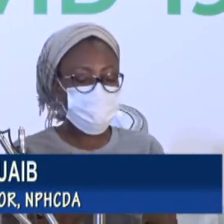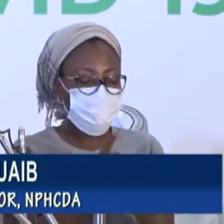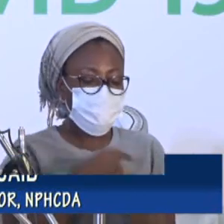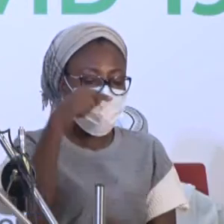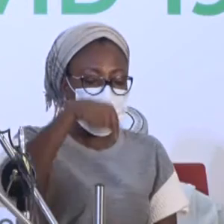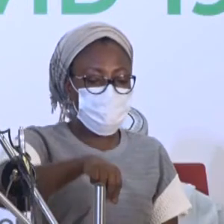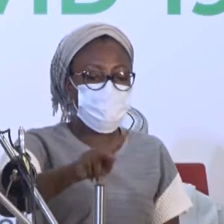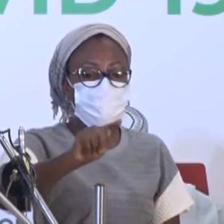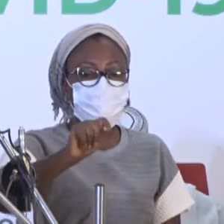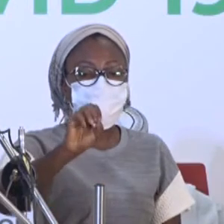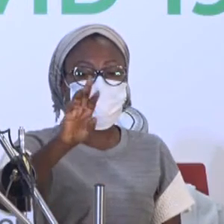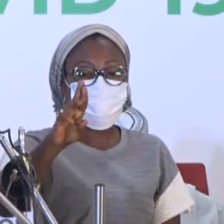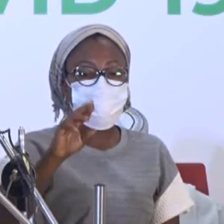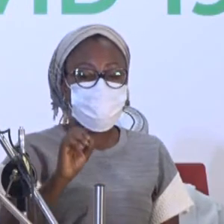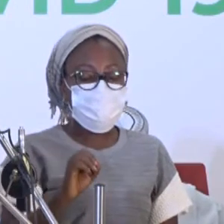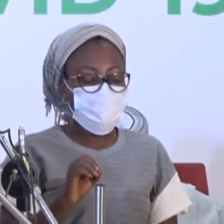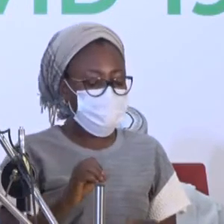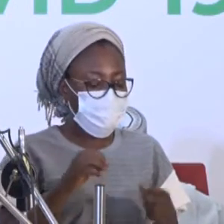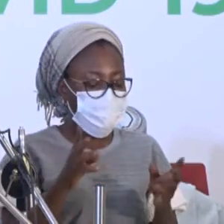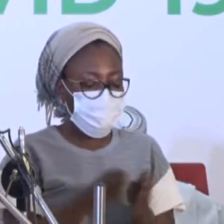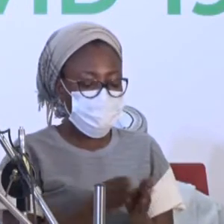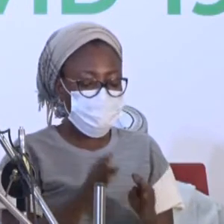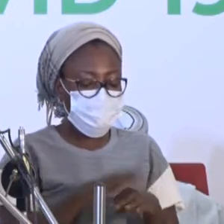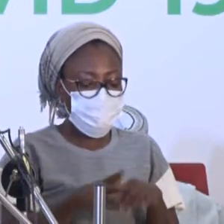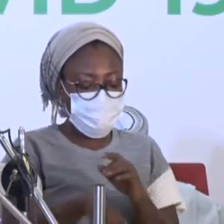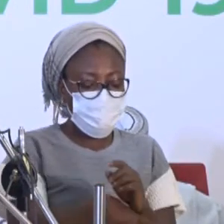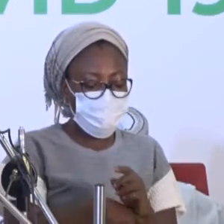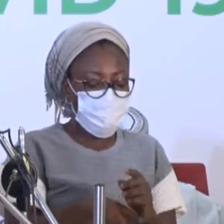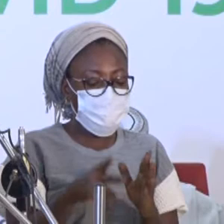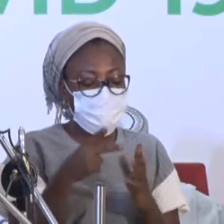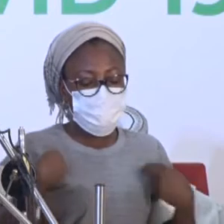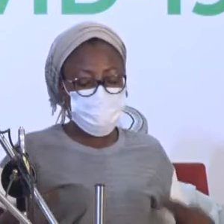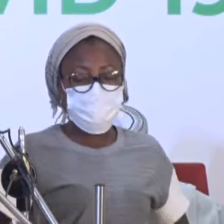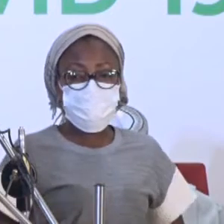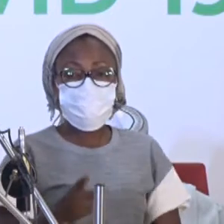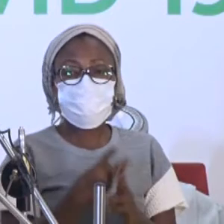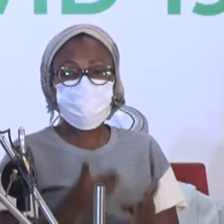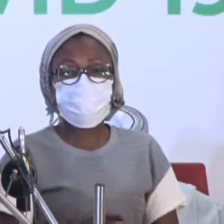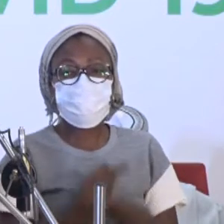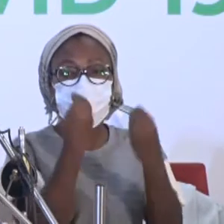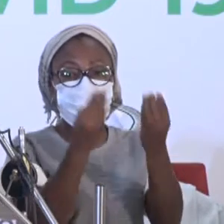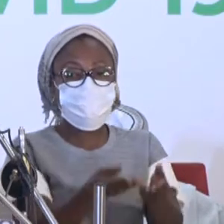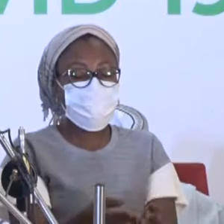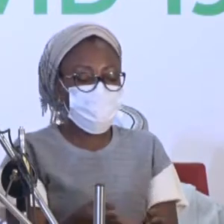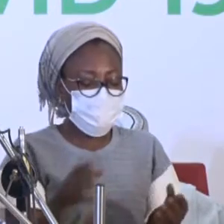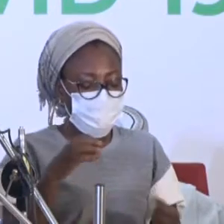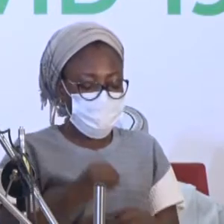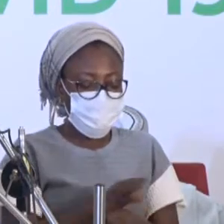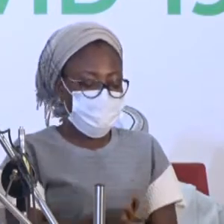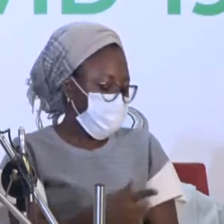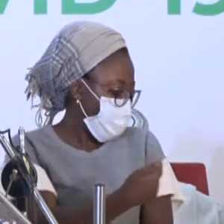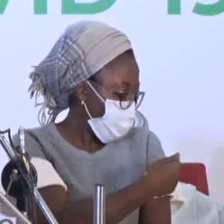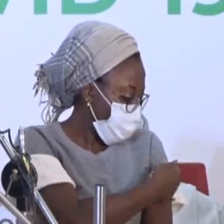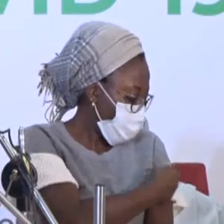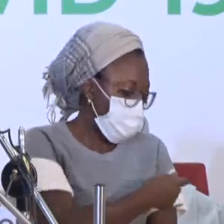the Northern Traditional Leaders Committee on Primary Healthcare Delivery with the theme COVID-19 vaccination. The